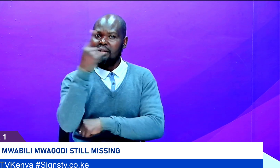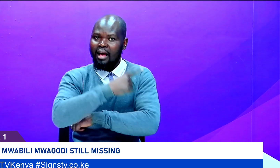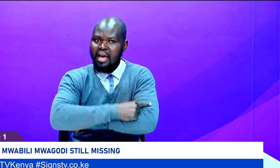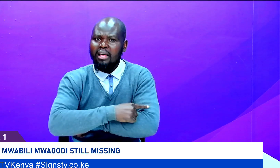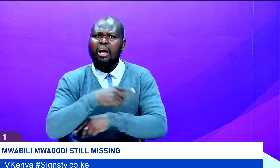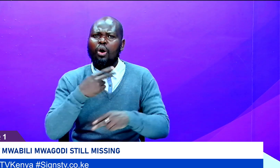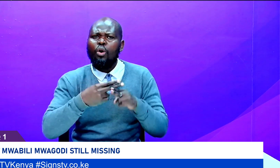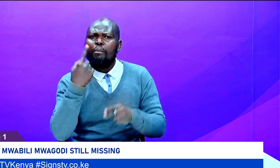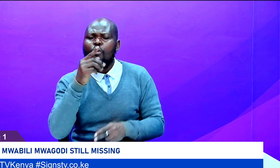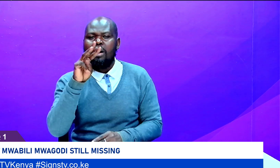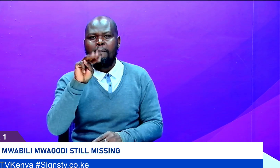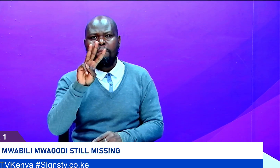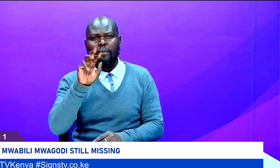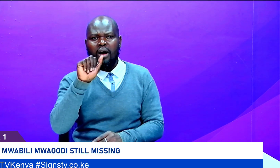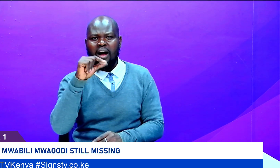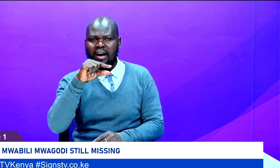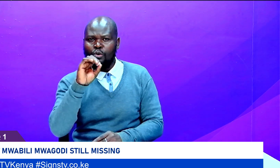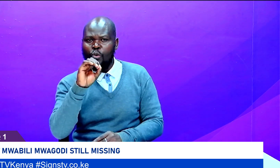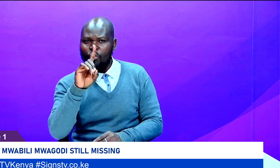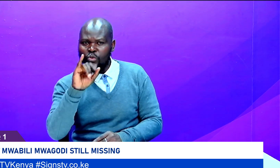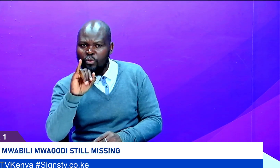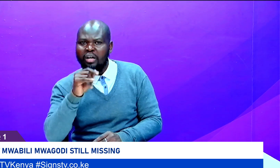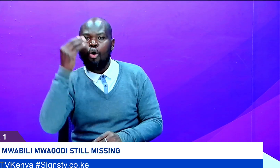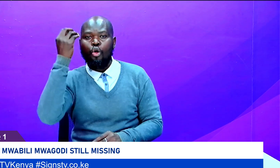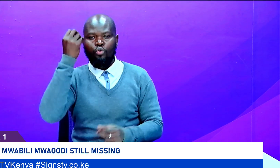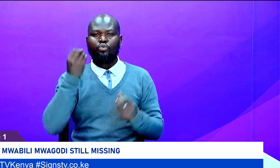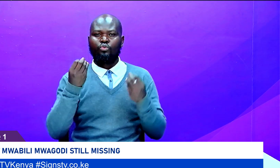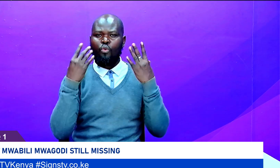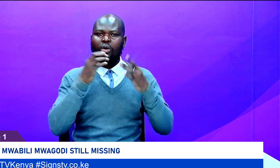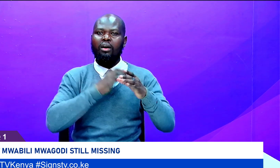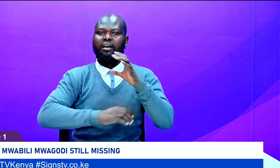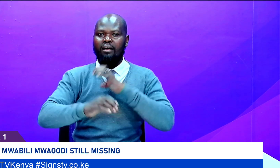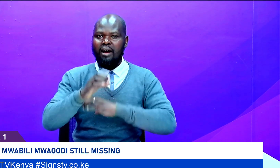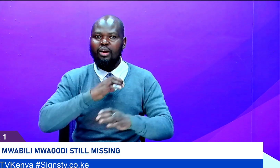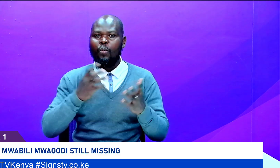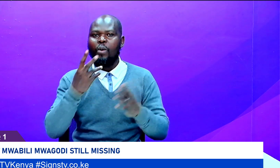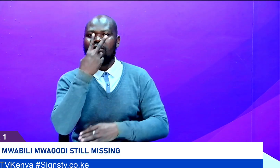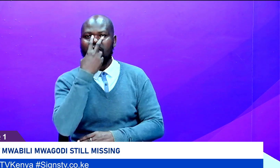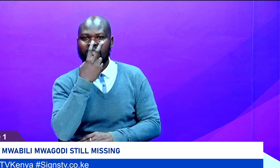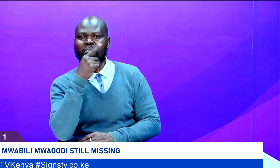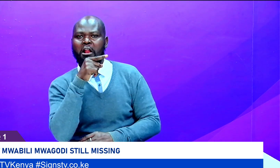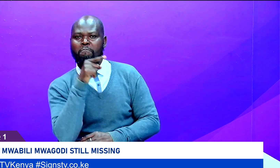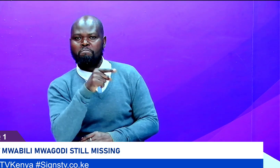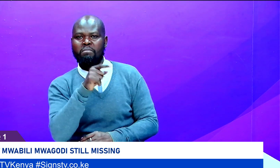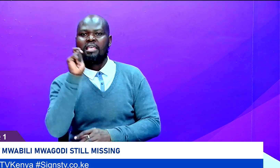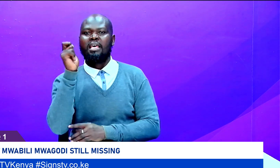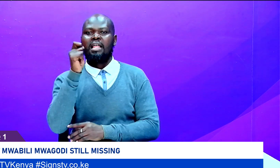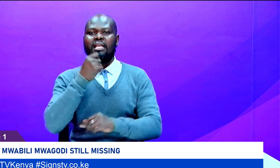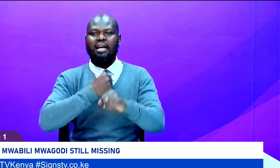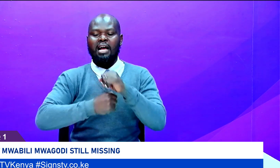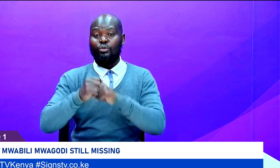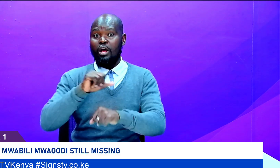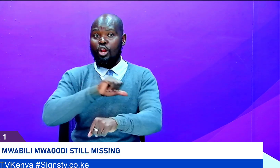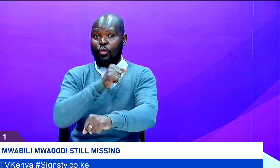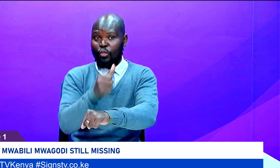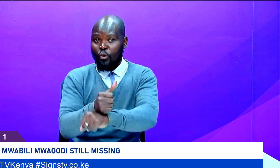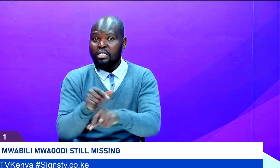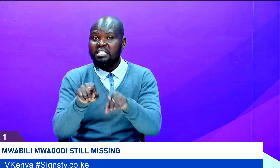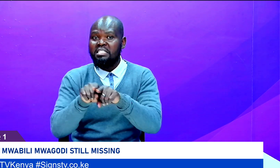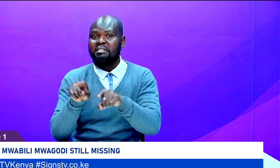for 3 days. Mwagodi, known for criticizing the Kenya Kwanza administration, was allegedly